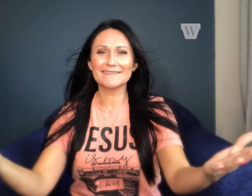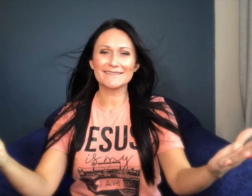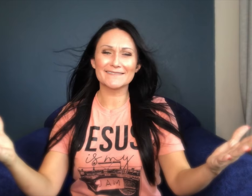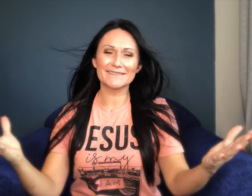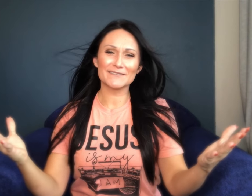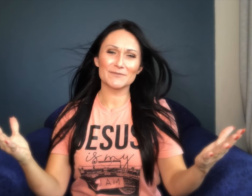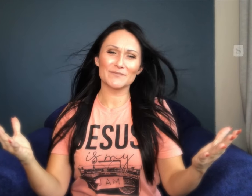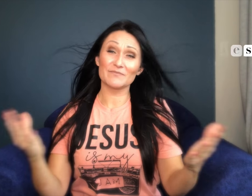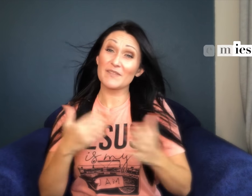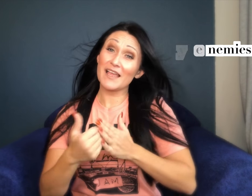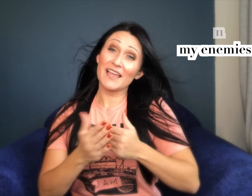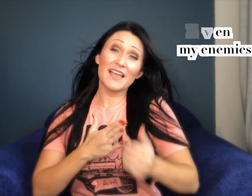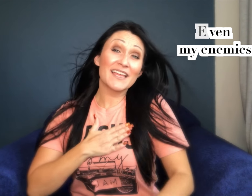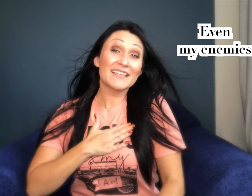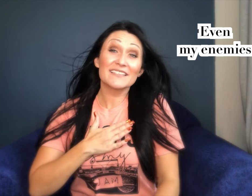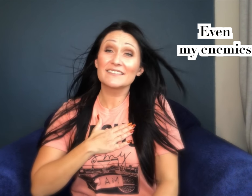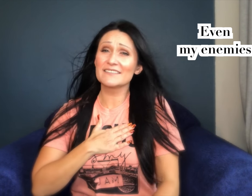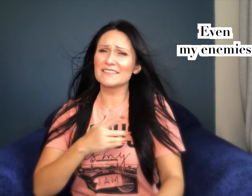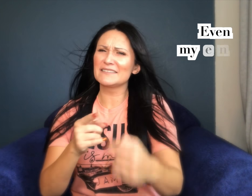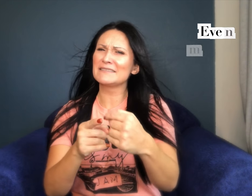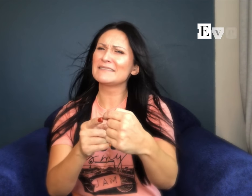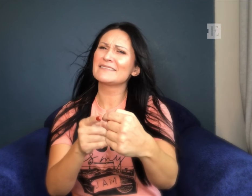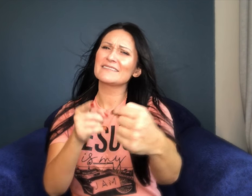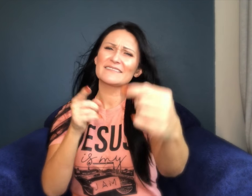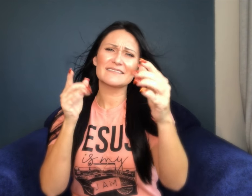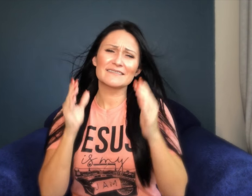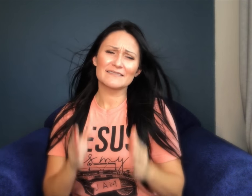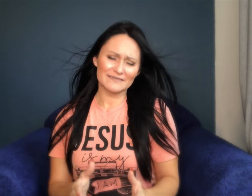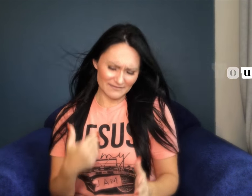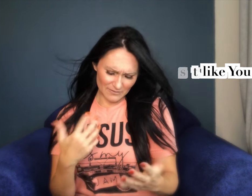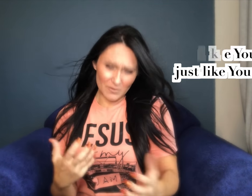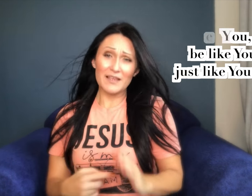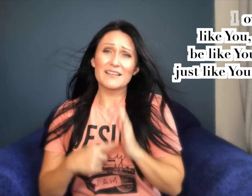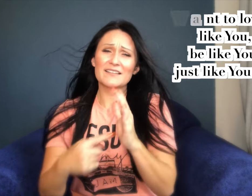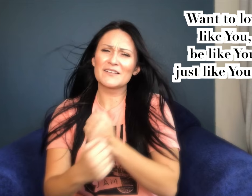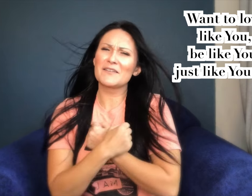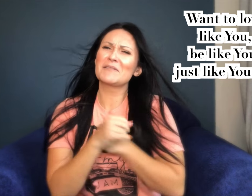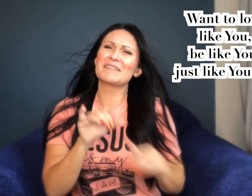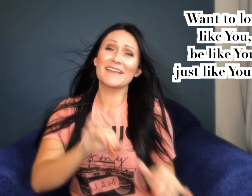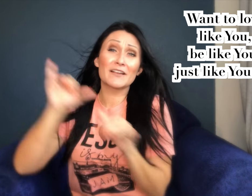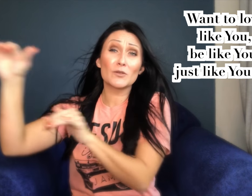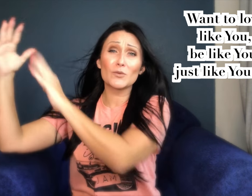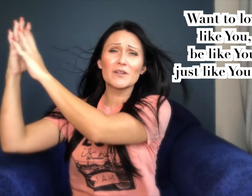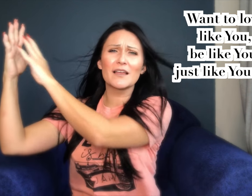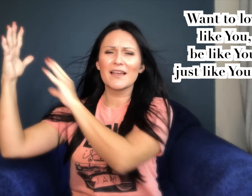everybody, even my enemies. I want to love like you, be like